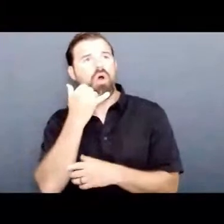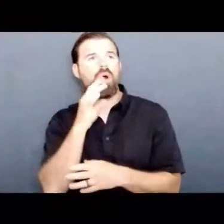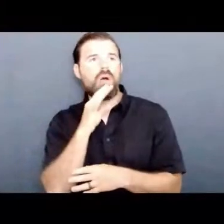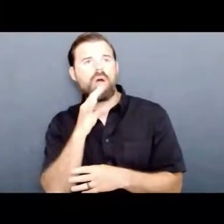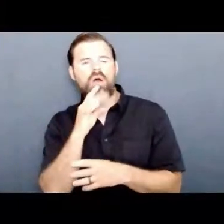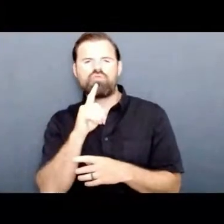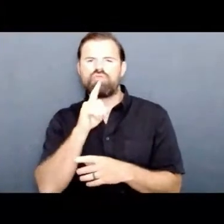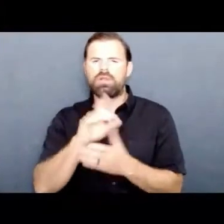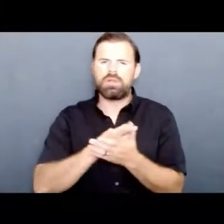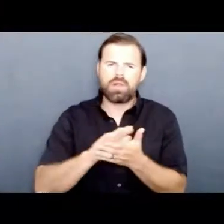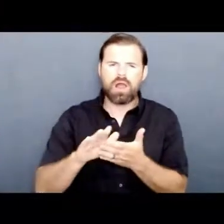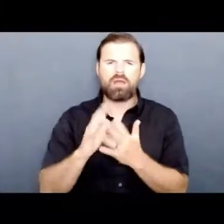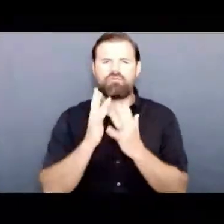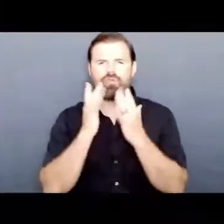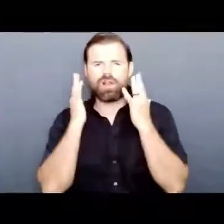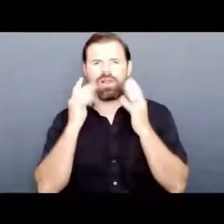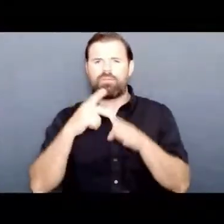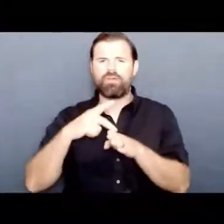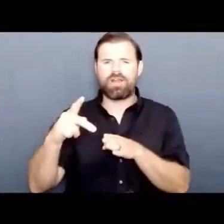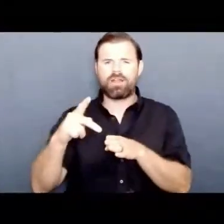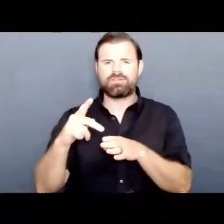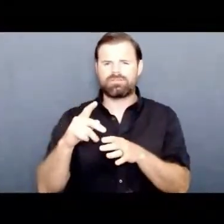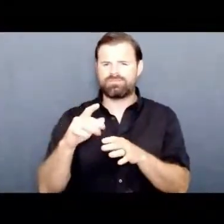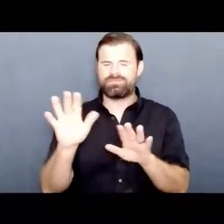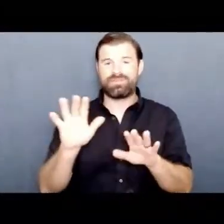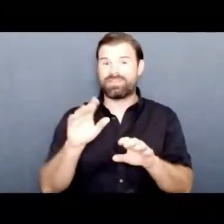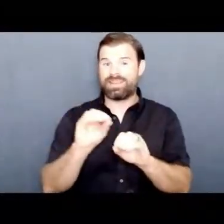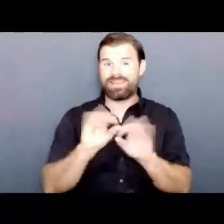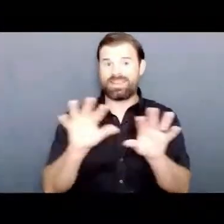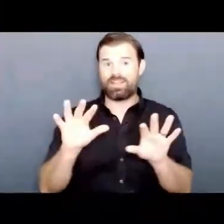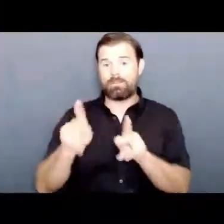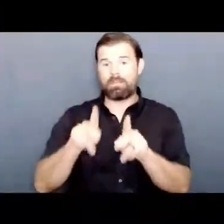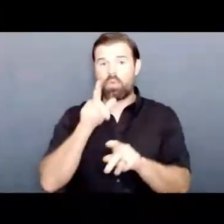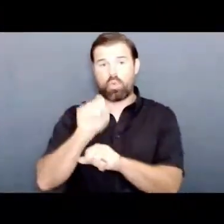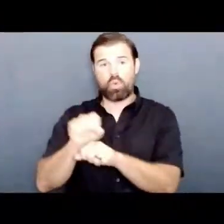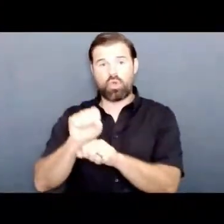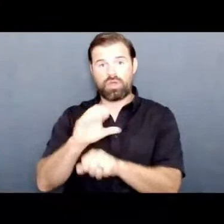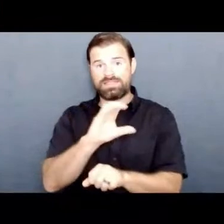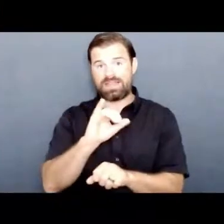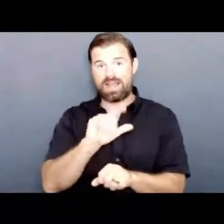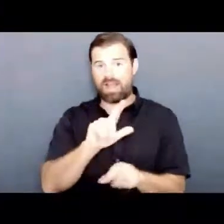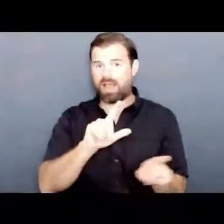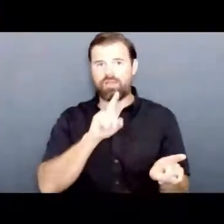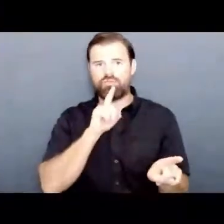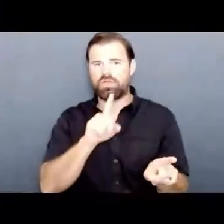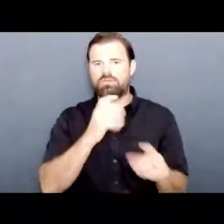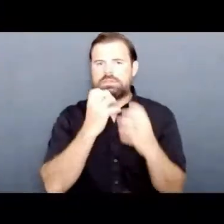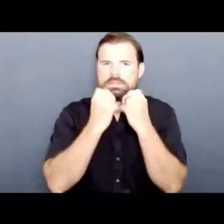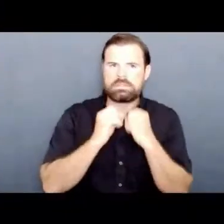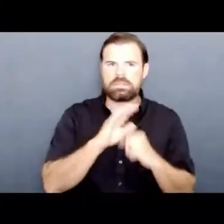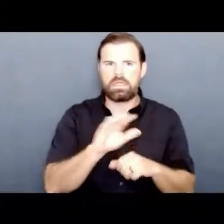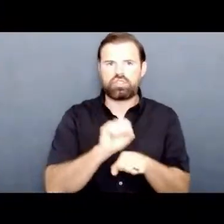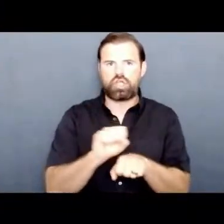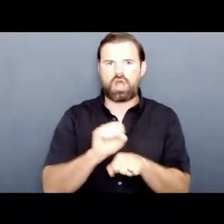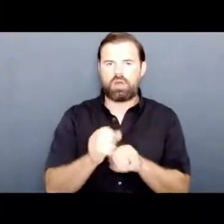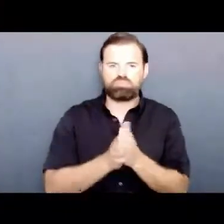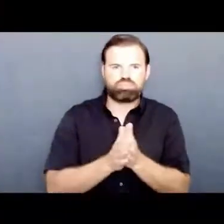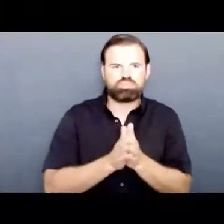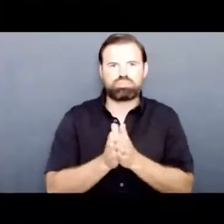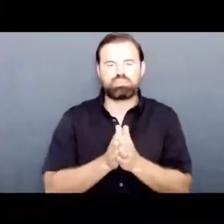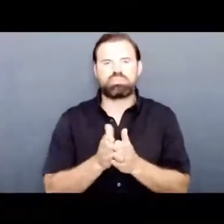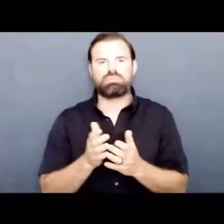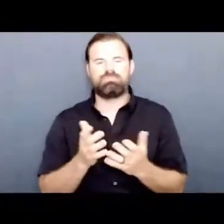professional. And you can tell that the people working for CIL really, really love their job and they have a passion for what they're